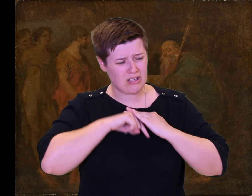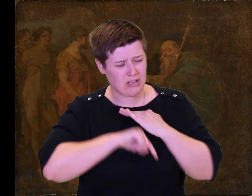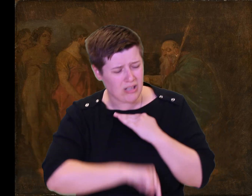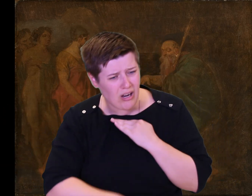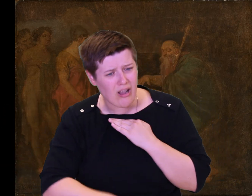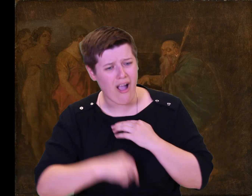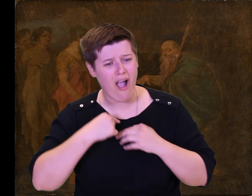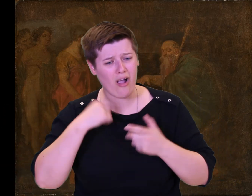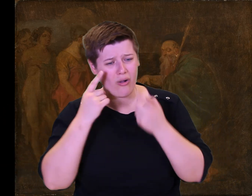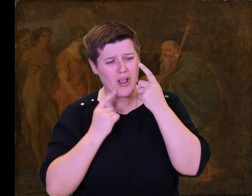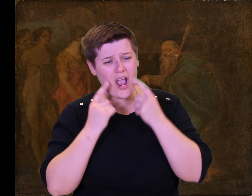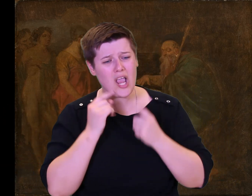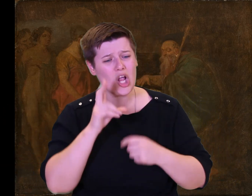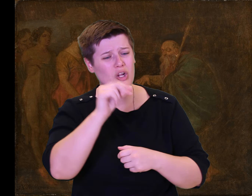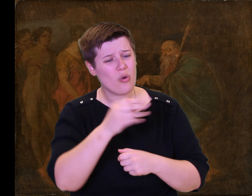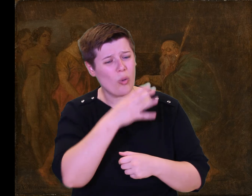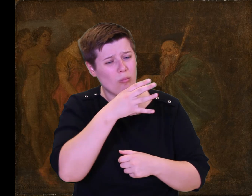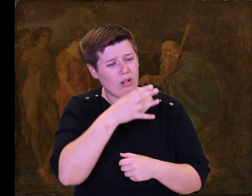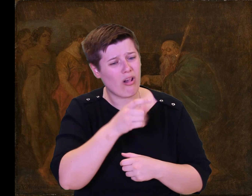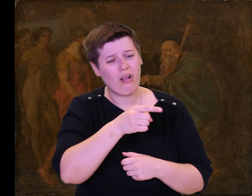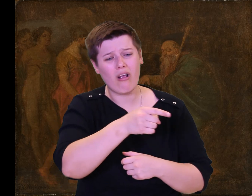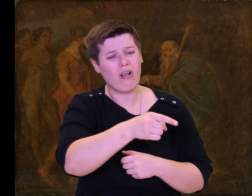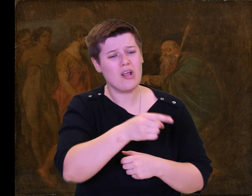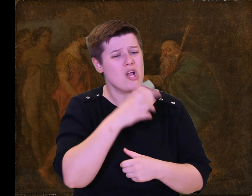arms, like shadows or dreams.